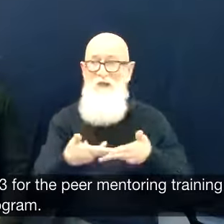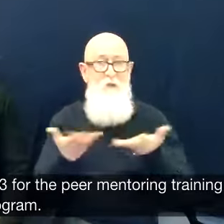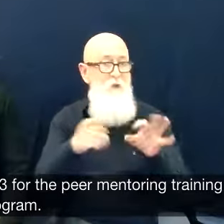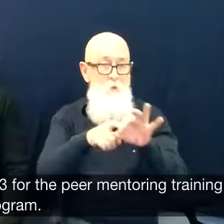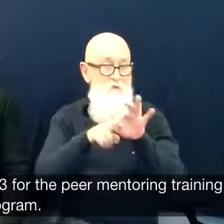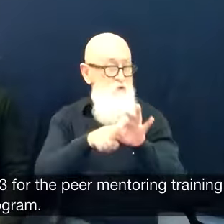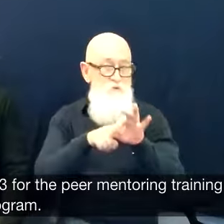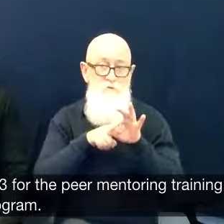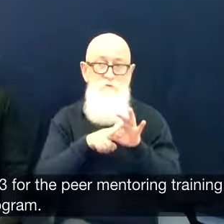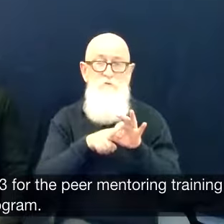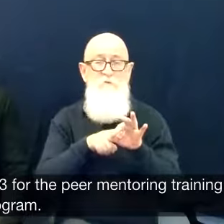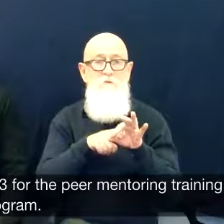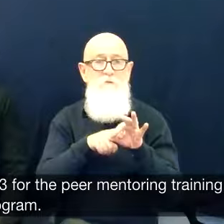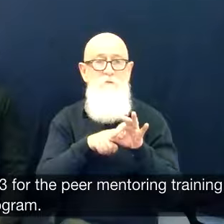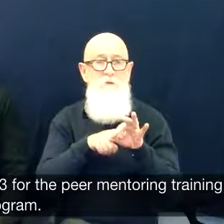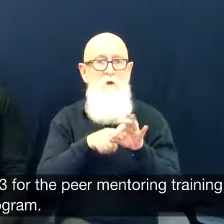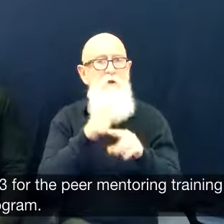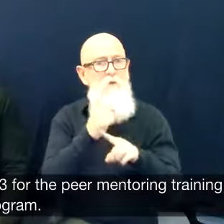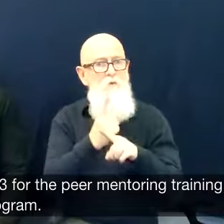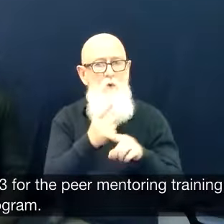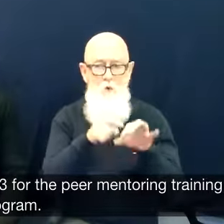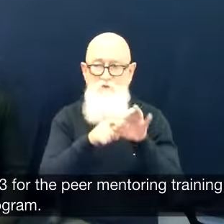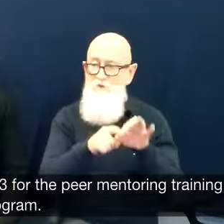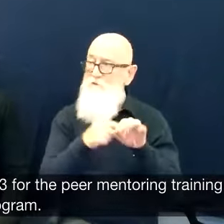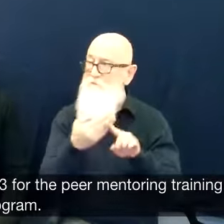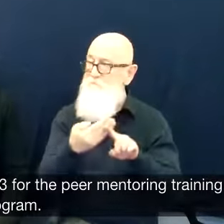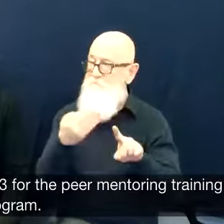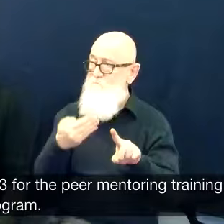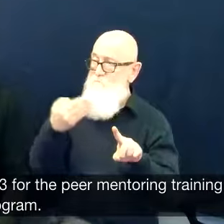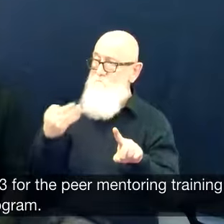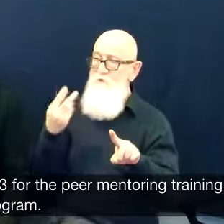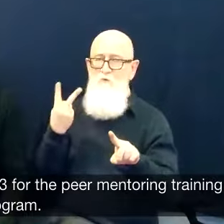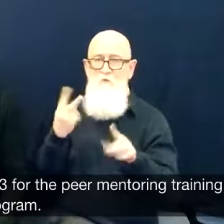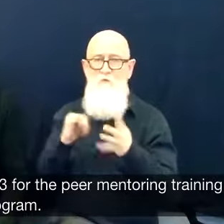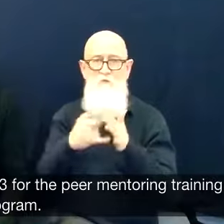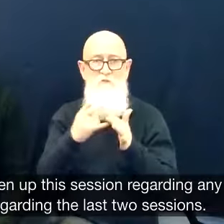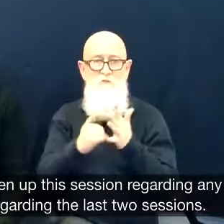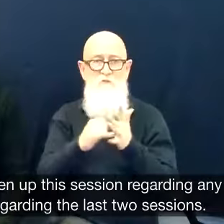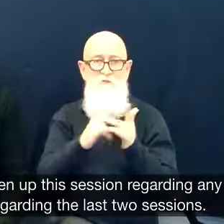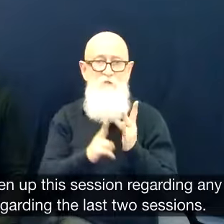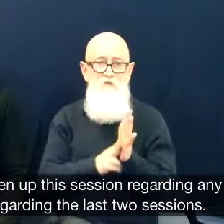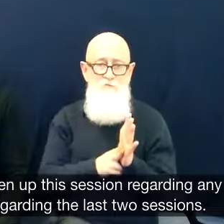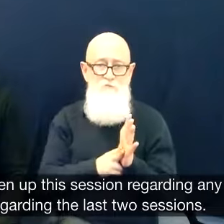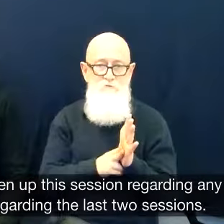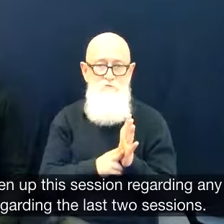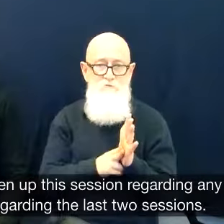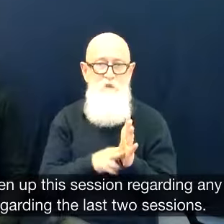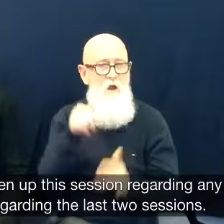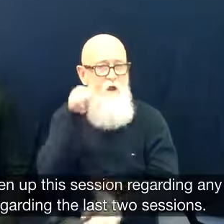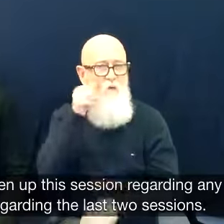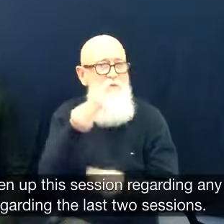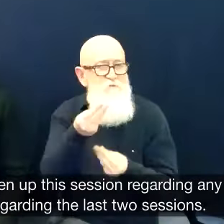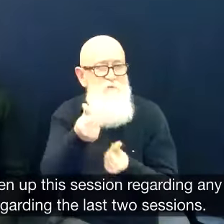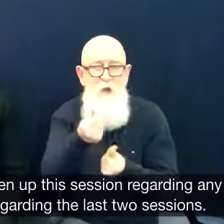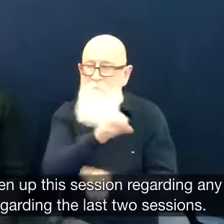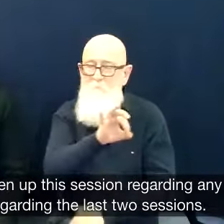questions you may have regarding the last 2 sessions. I know some of you haven't been there, so it's good to hear out some